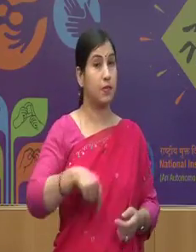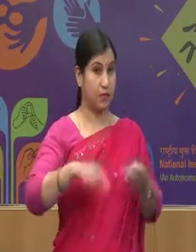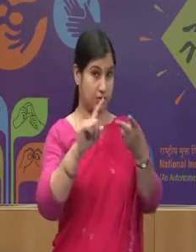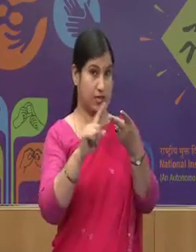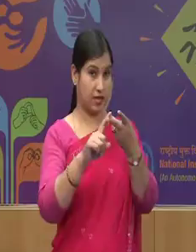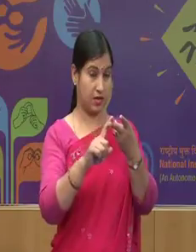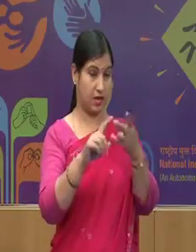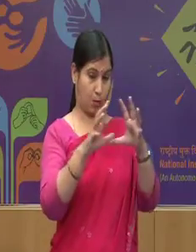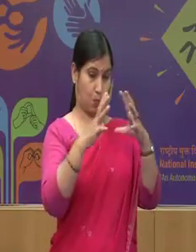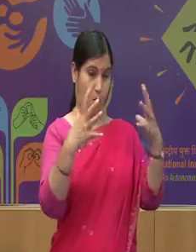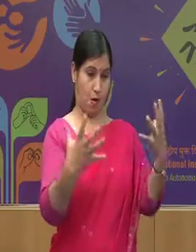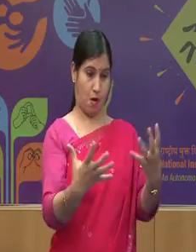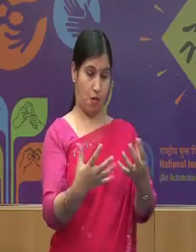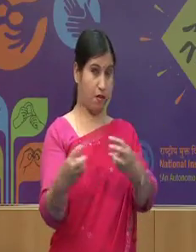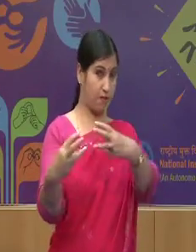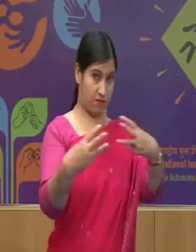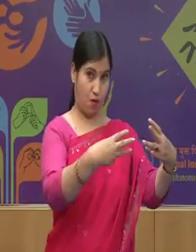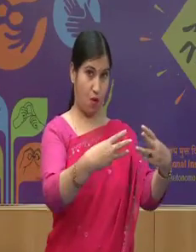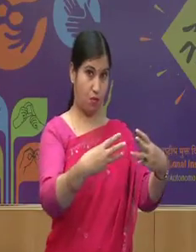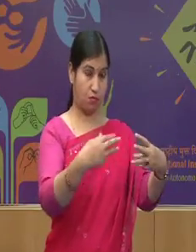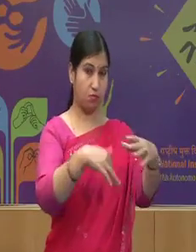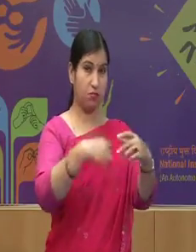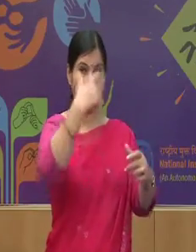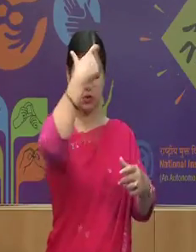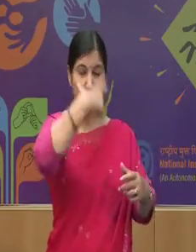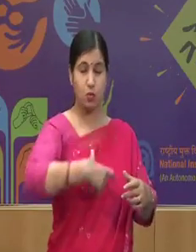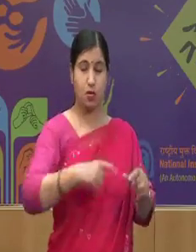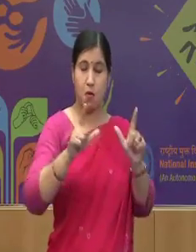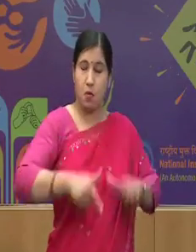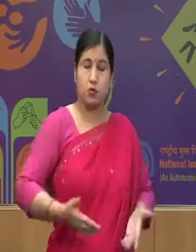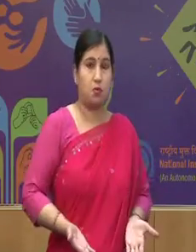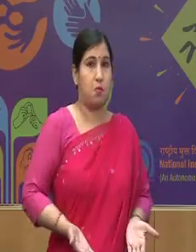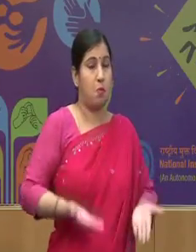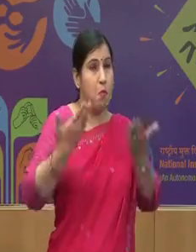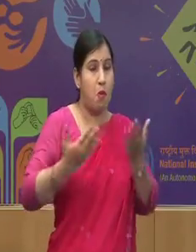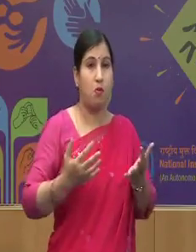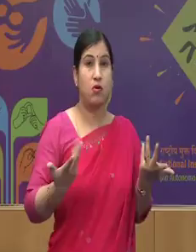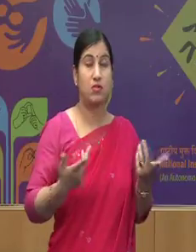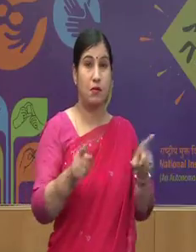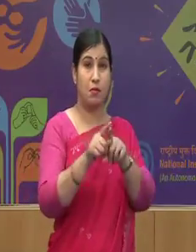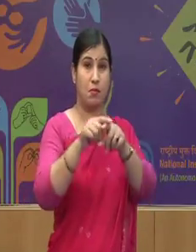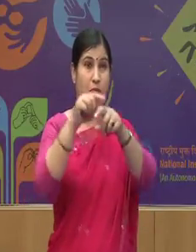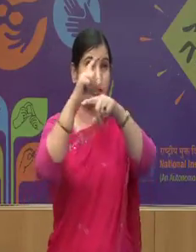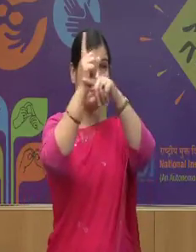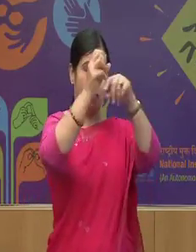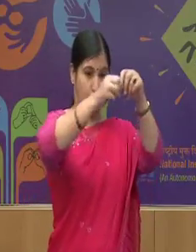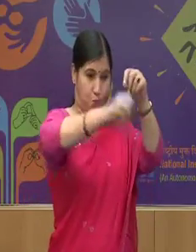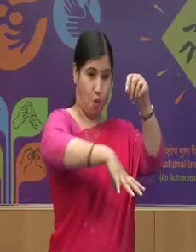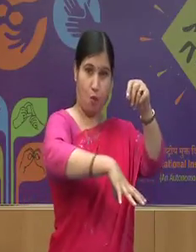The Second World War saw the worst human tragedy in the form of dropping of bombs on